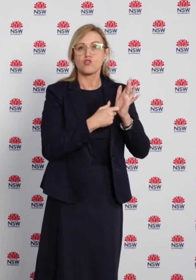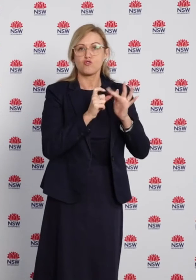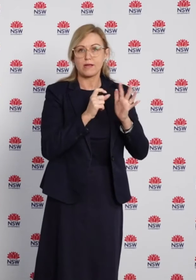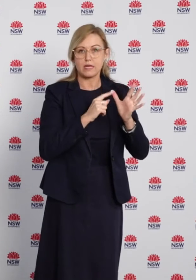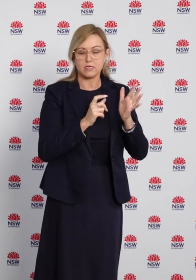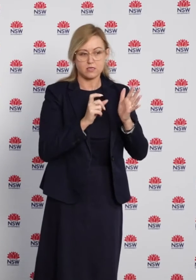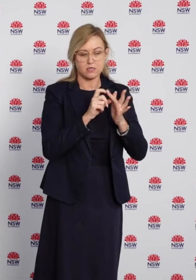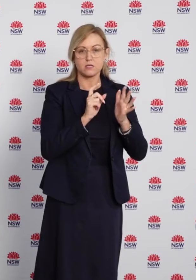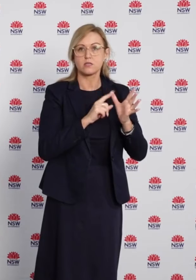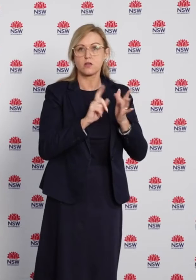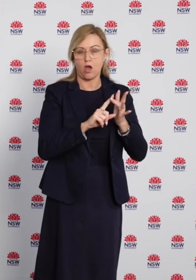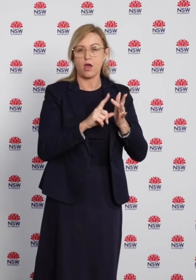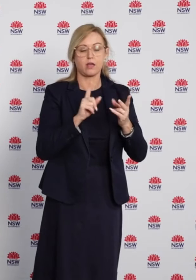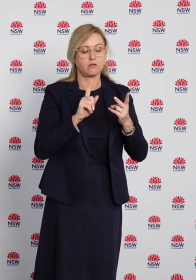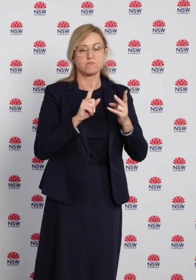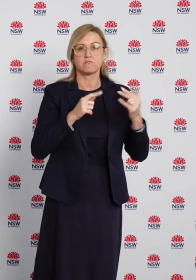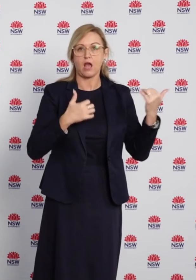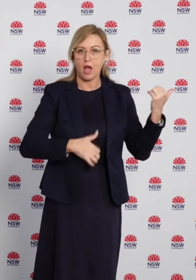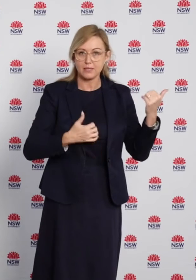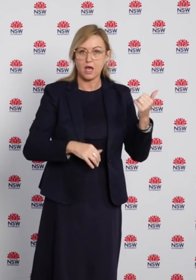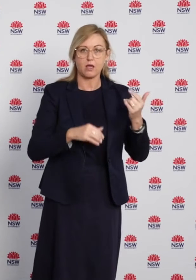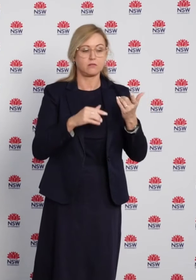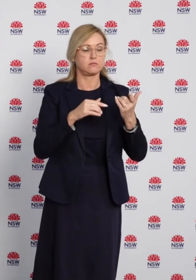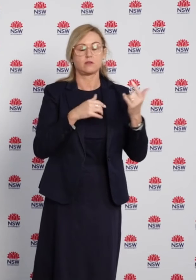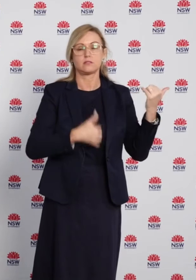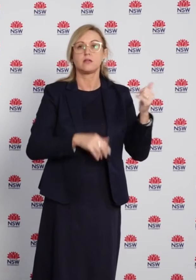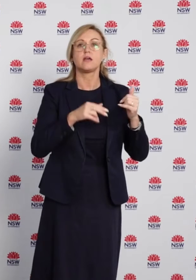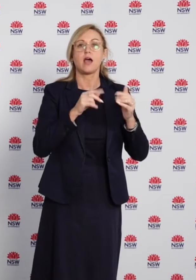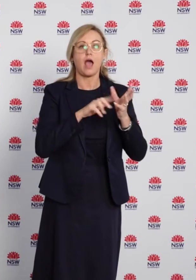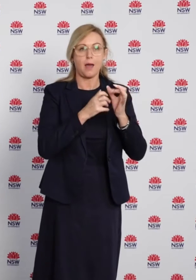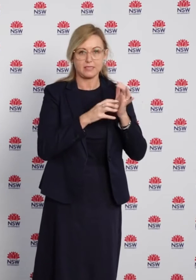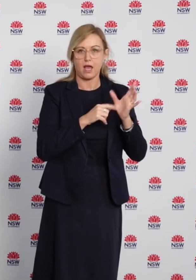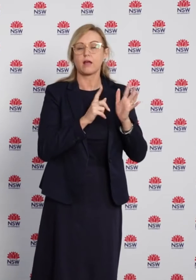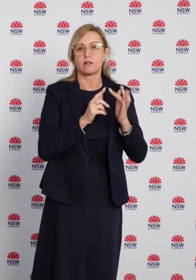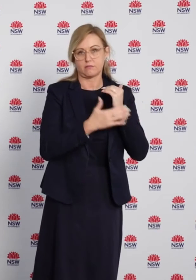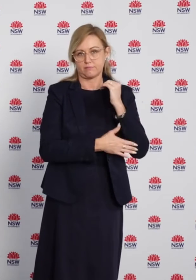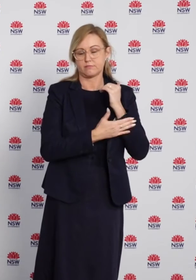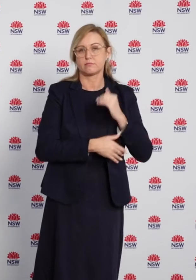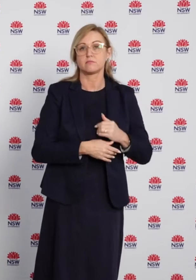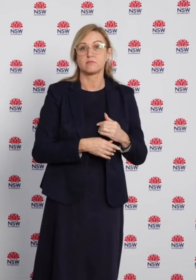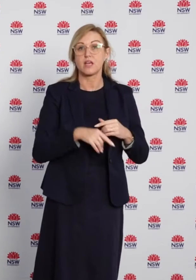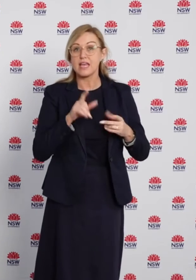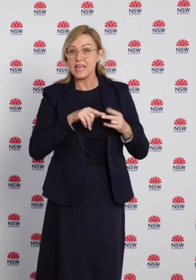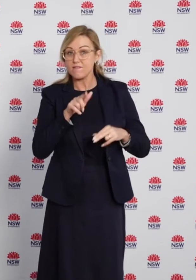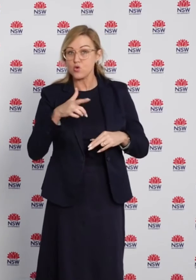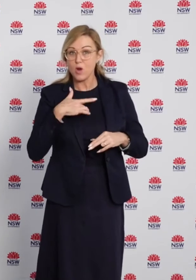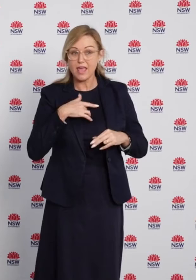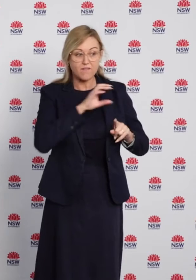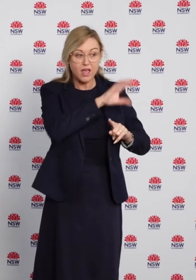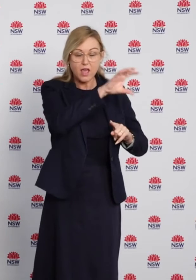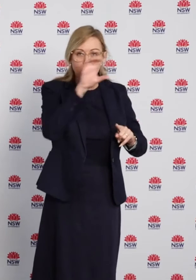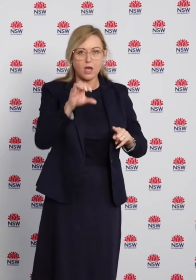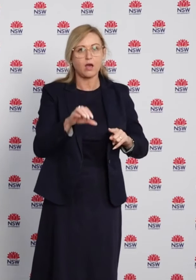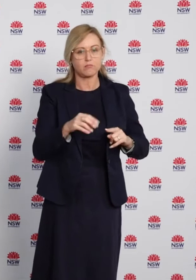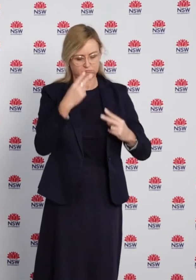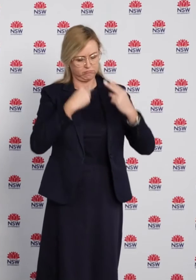region, and Armidale and Tamworth in the Hunter New England region. Everyone in these areas should be particularly wary of